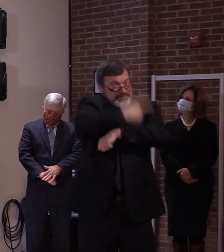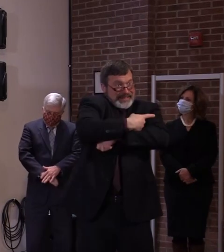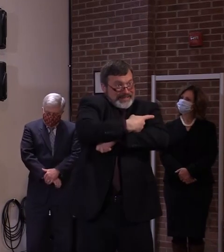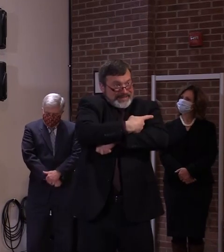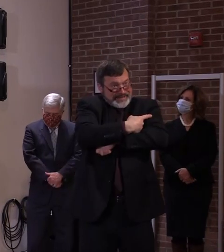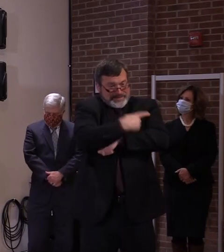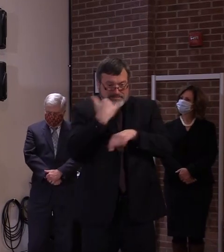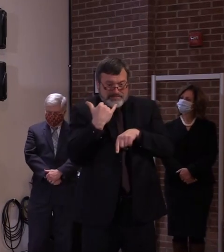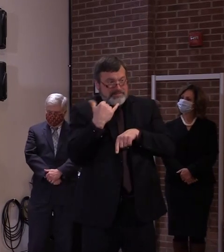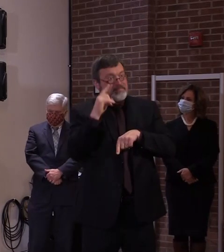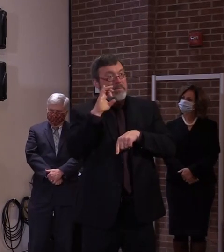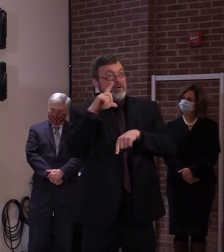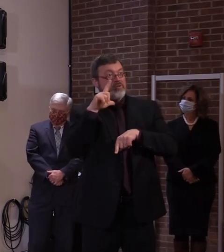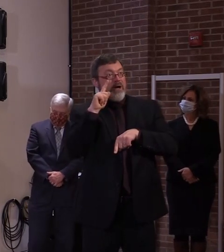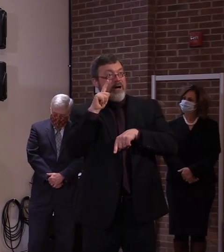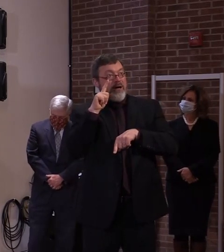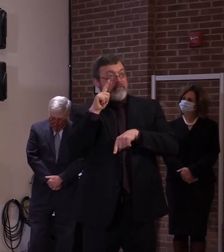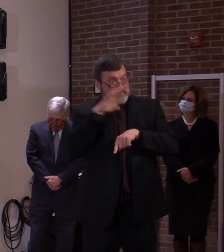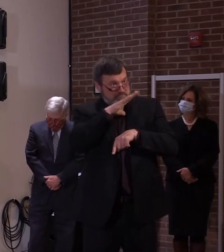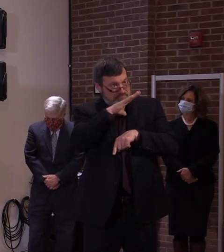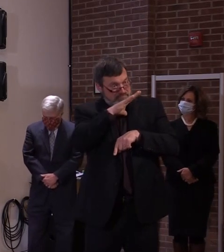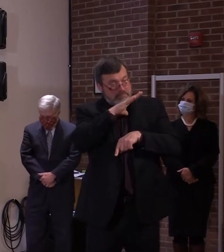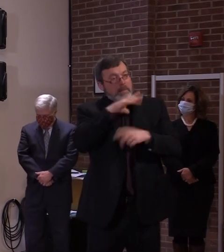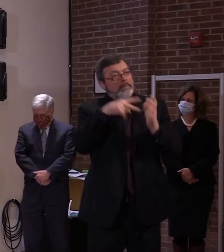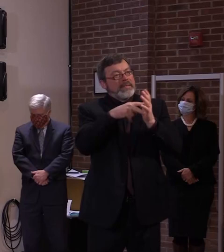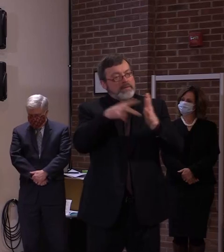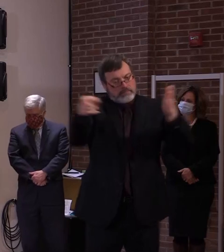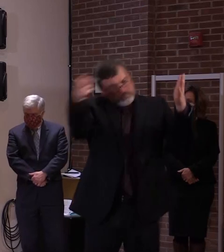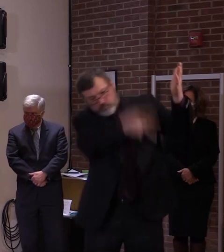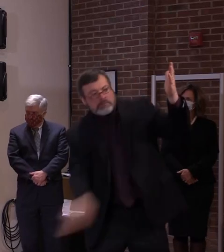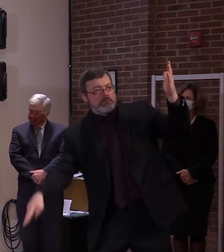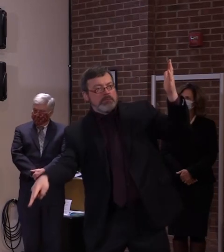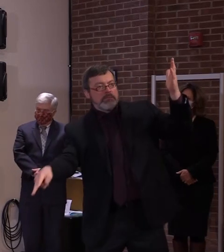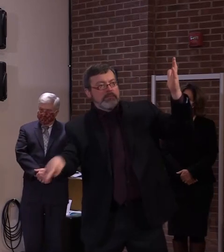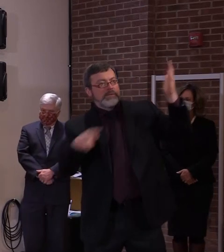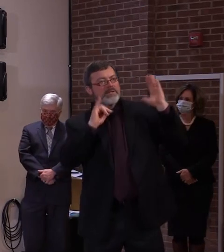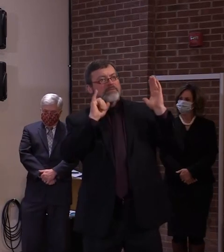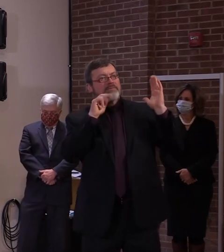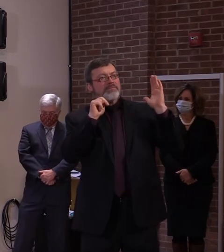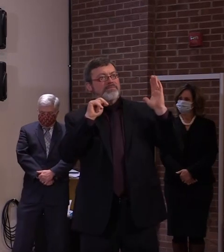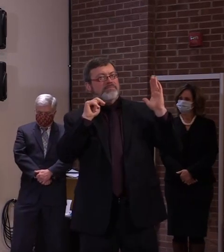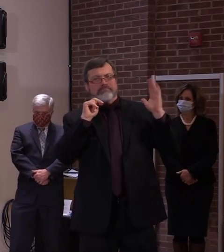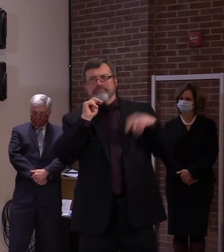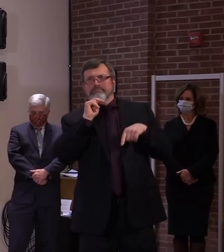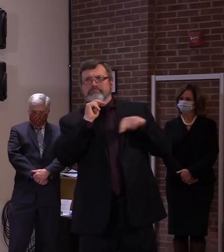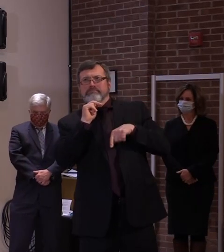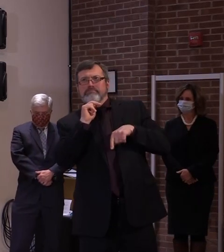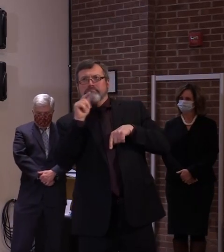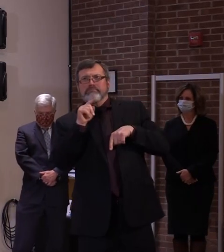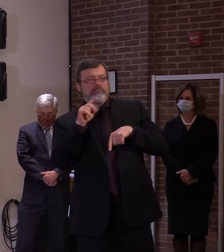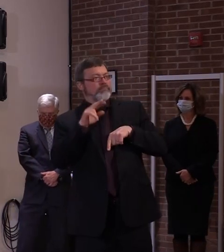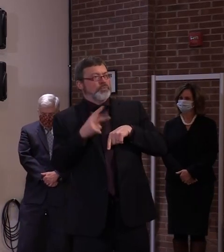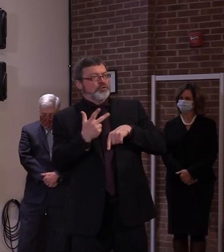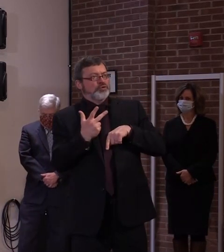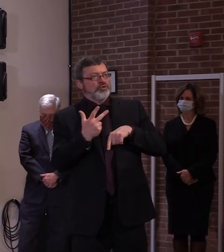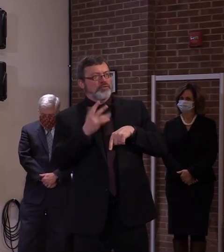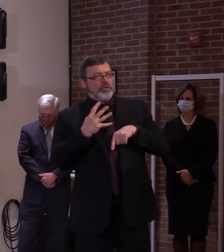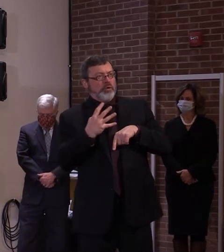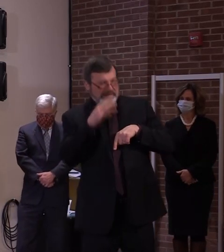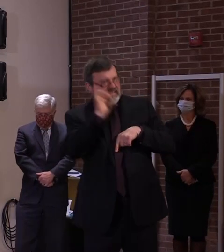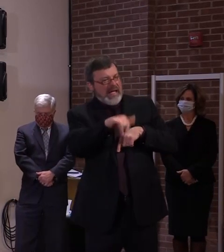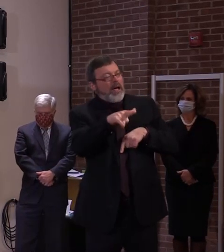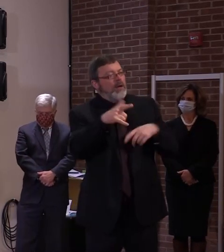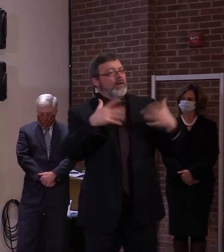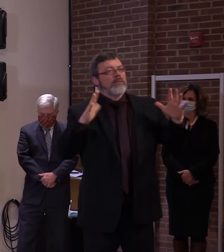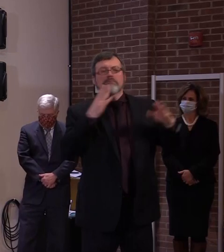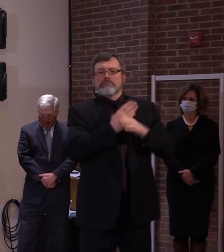not vaccinated, or your child age 5 or older isn't yet vaccinated, remember that this is the best tool we have